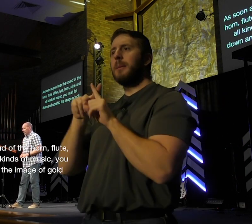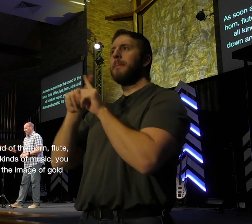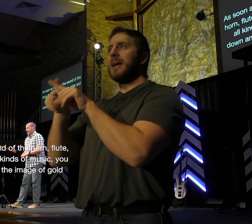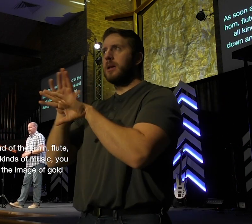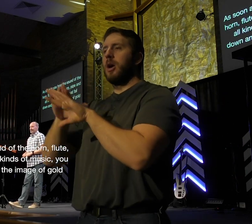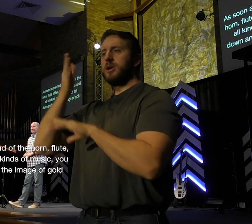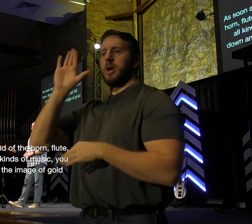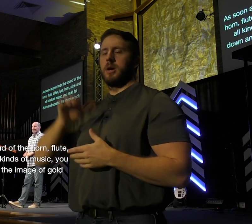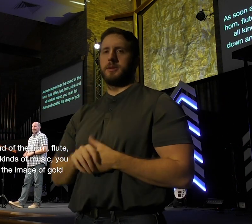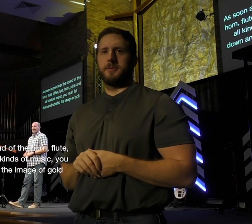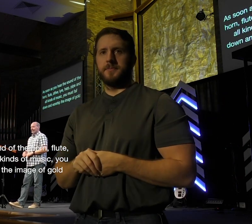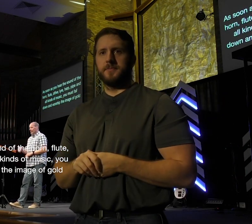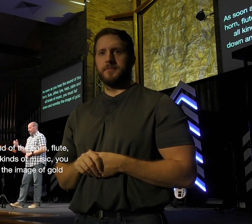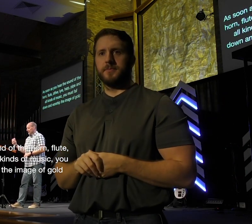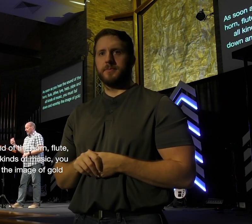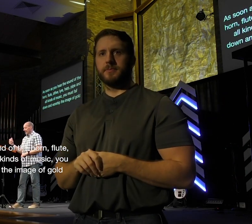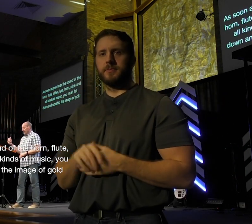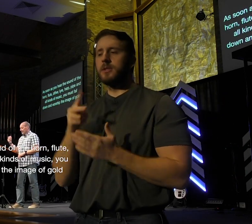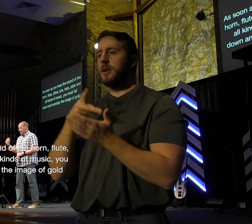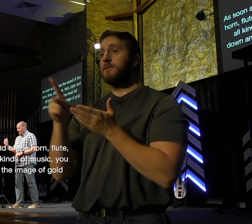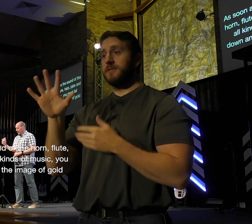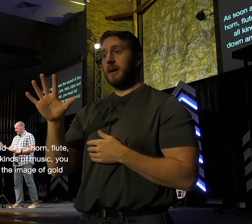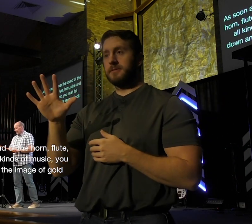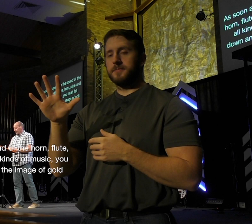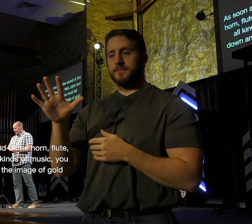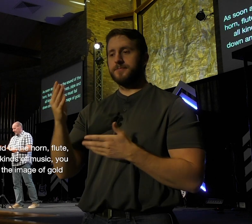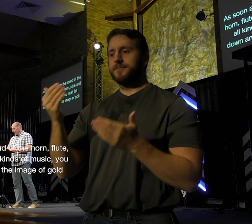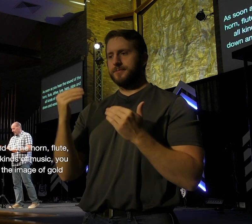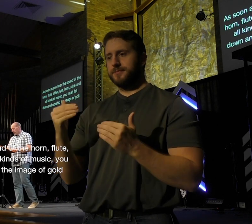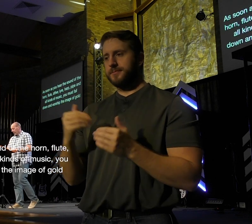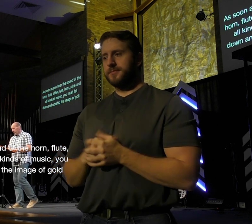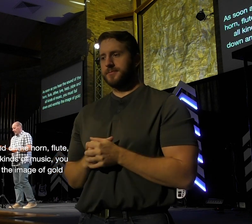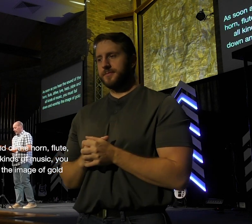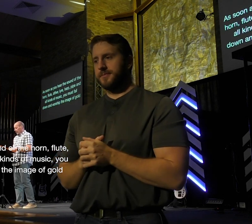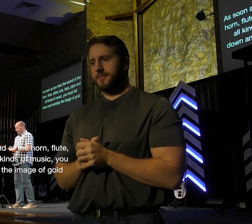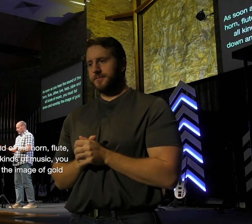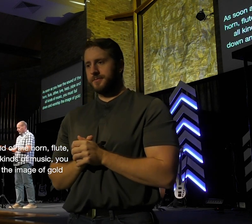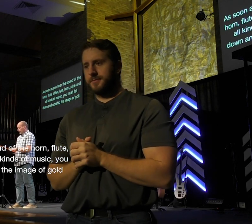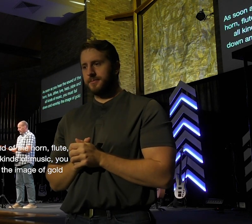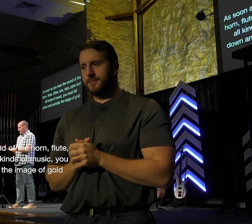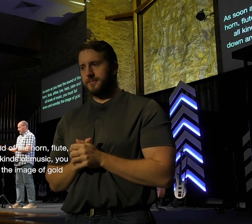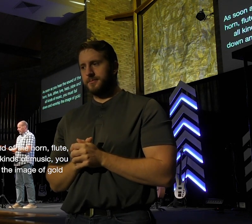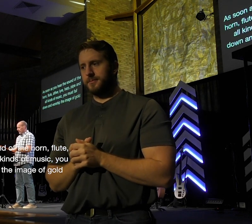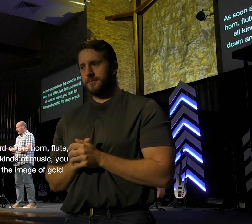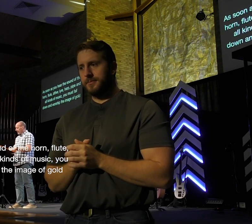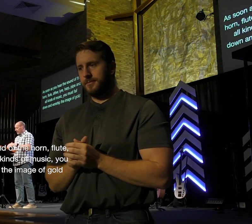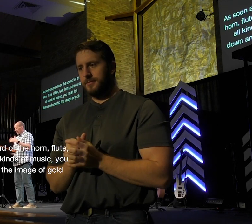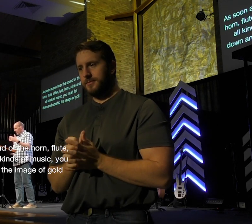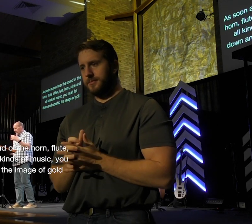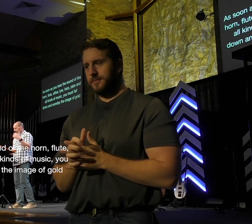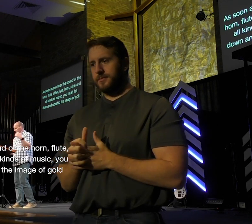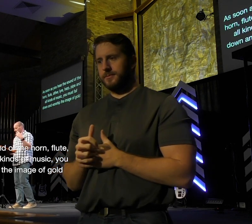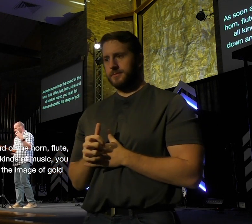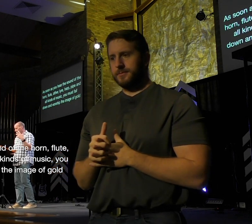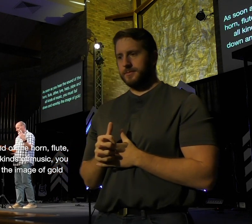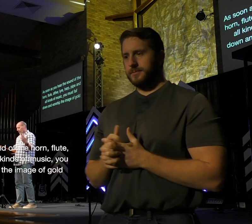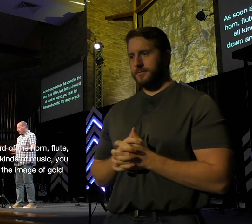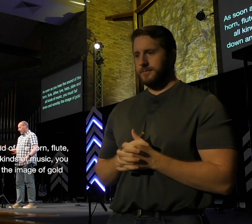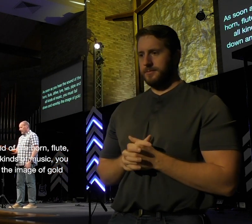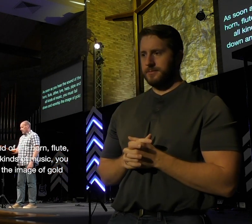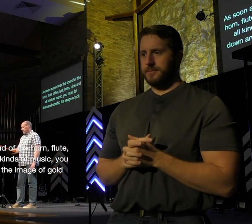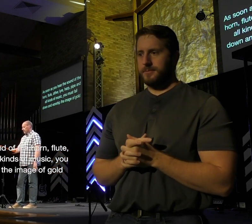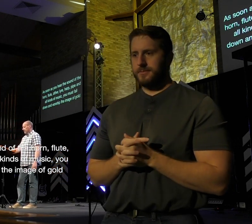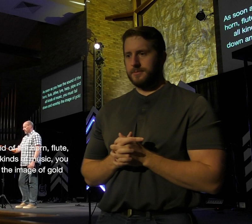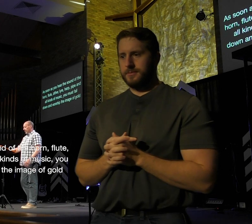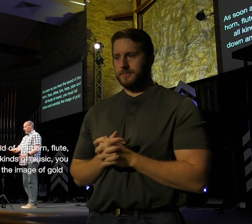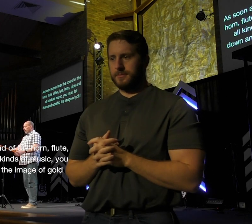dependent upon him. Verse 5, as soon as you hear the sound of the horn, the flute, the zither, the lyre, the harp, pipe, and